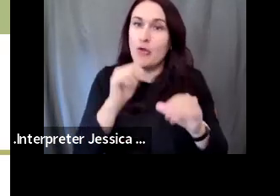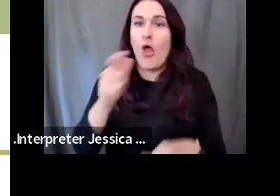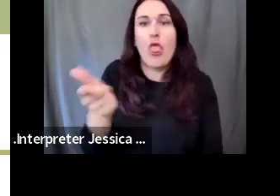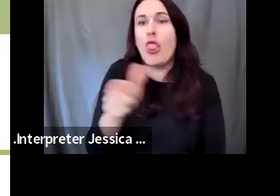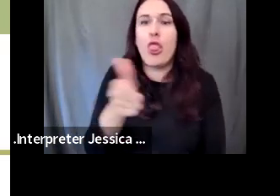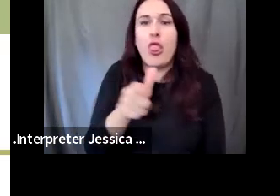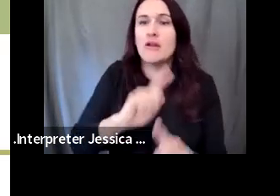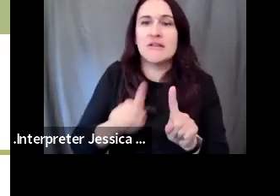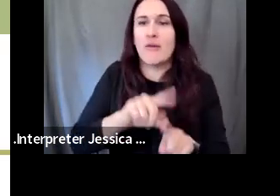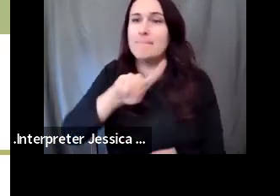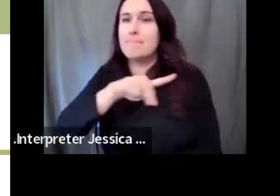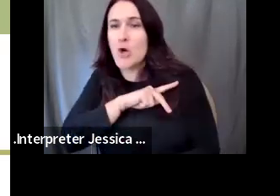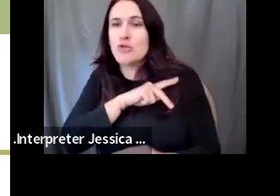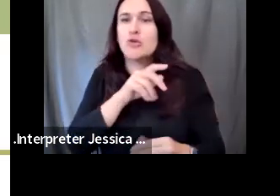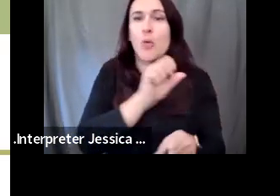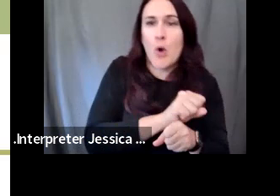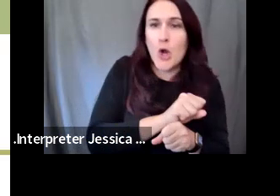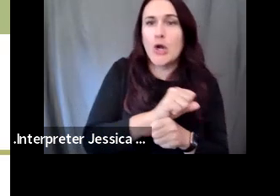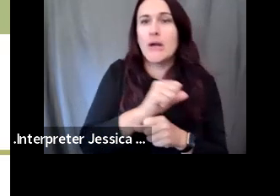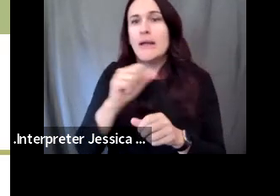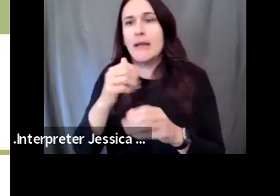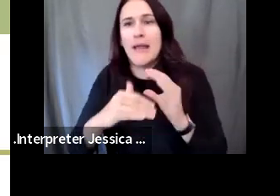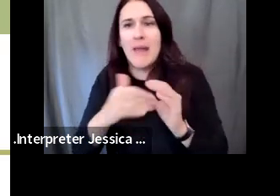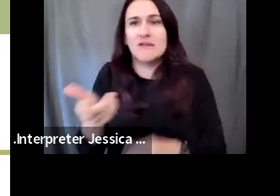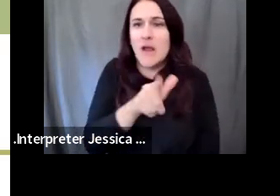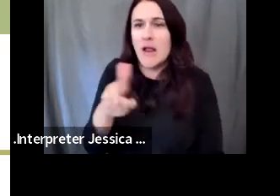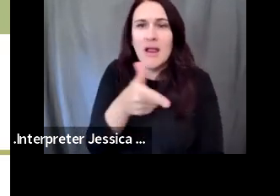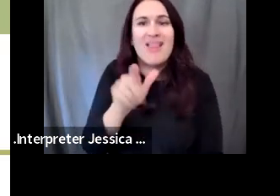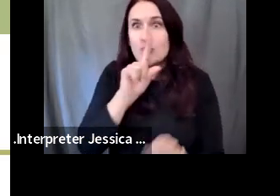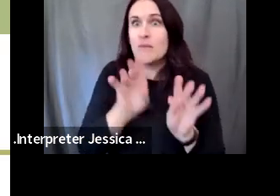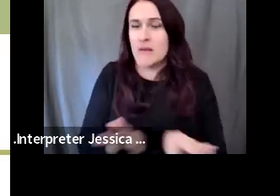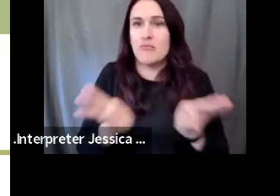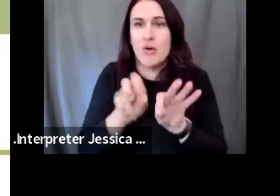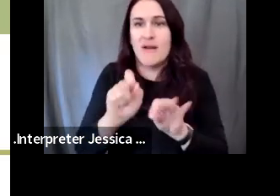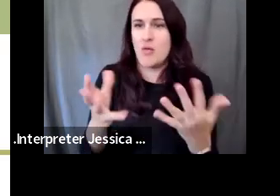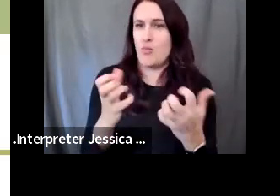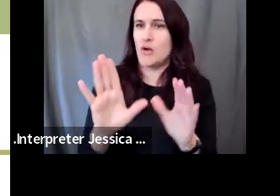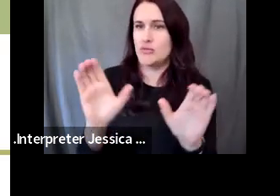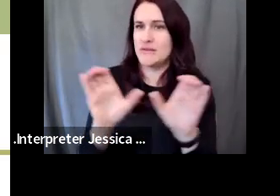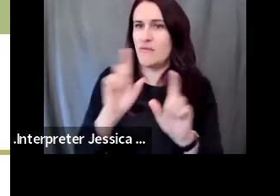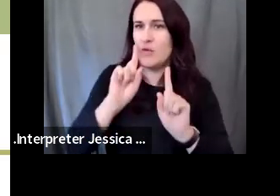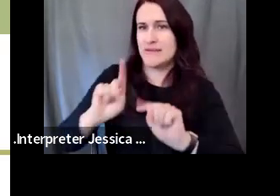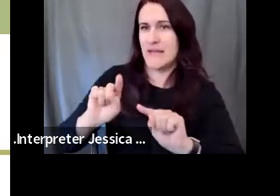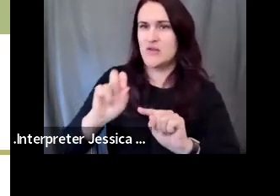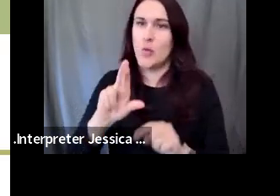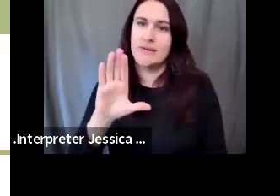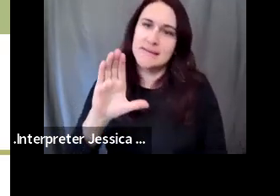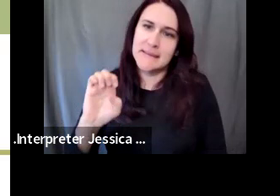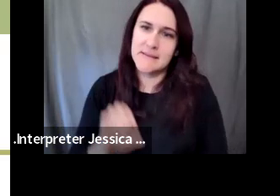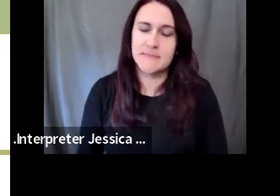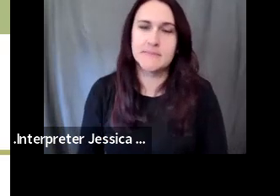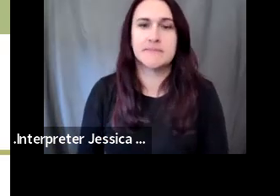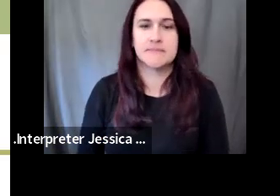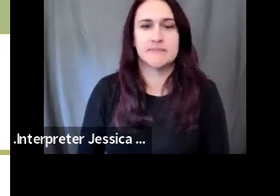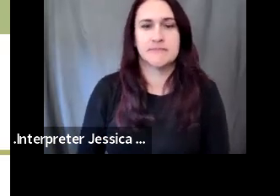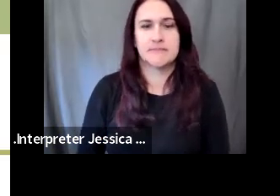between your work and personal for registering. That's really important if you want a certificate of attendance or CEs.